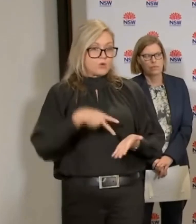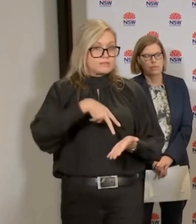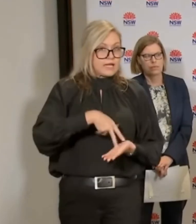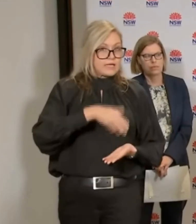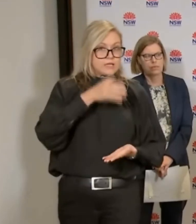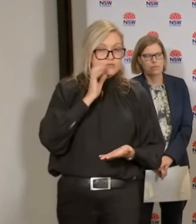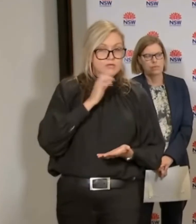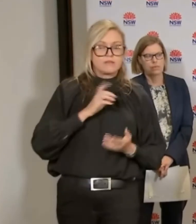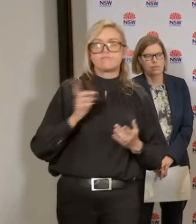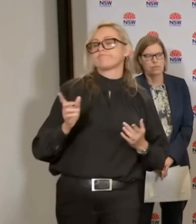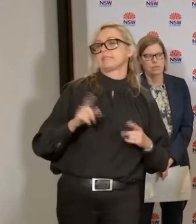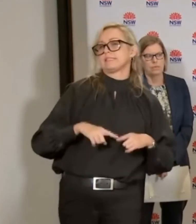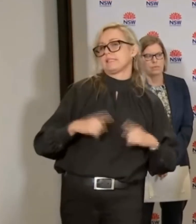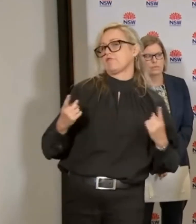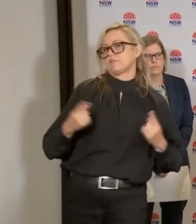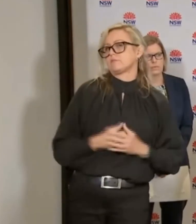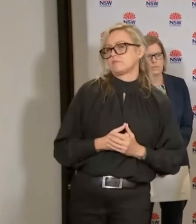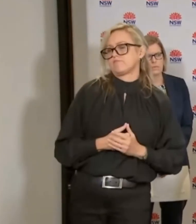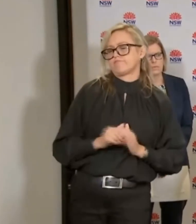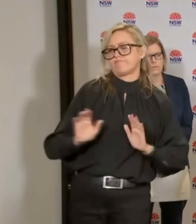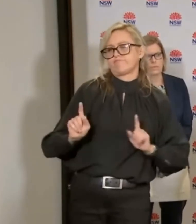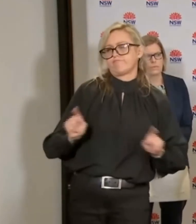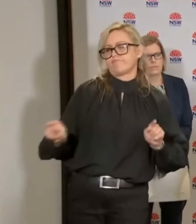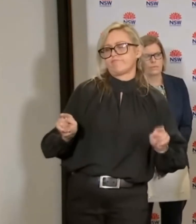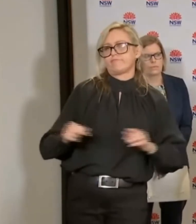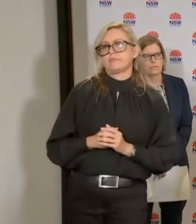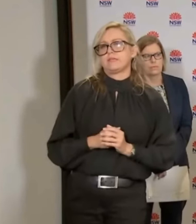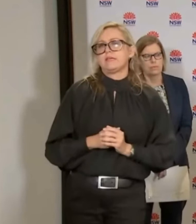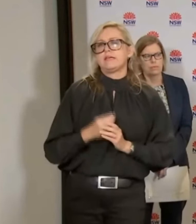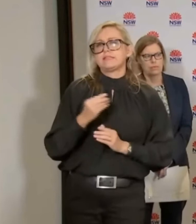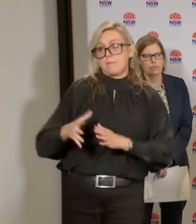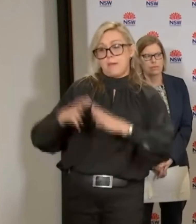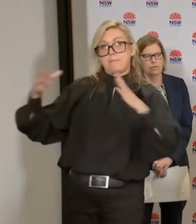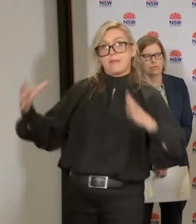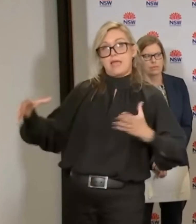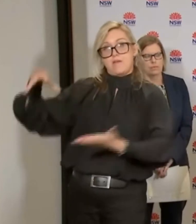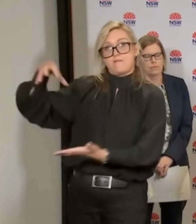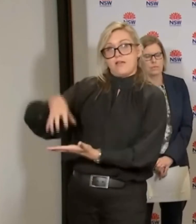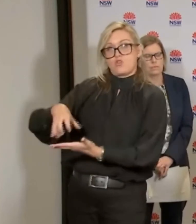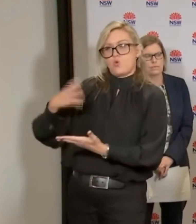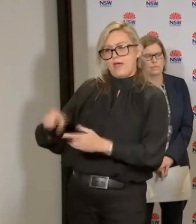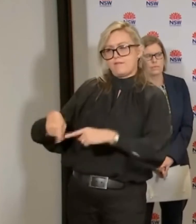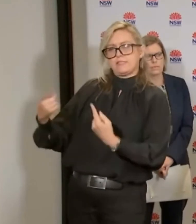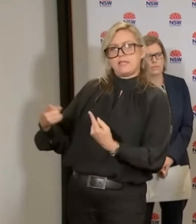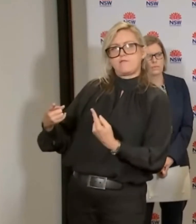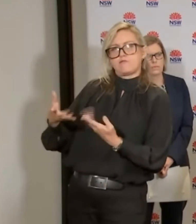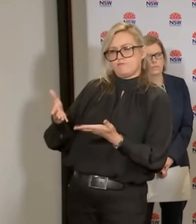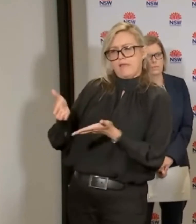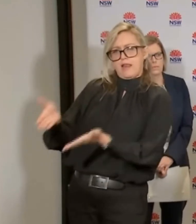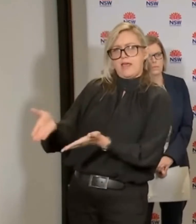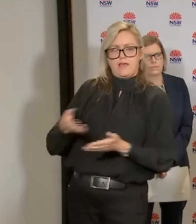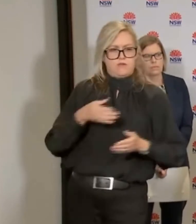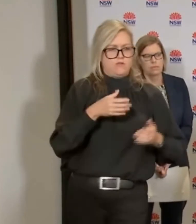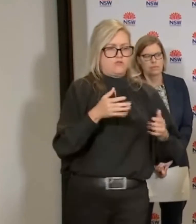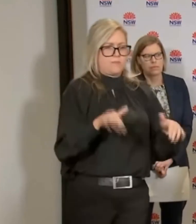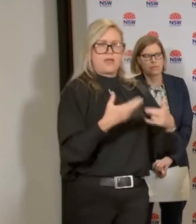different because at the moment those larger venues have different measures in place to what other events will have. And